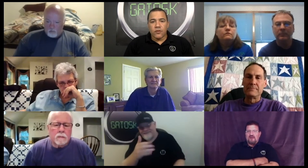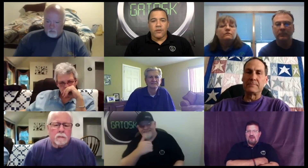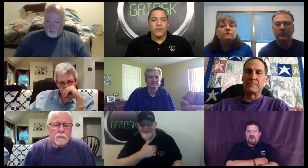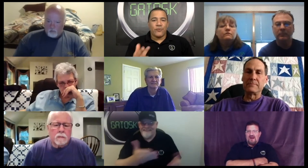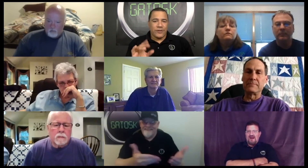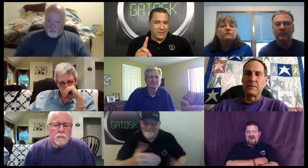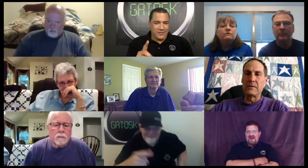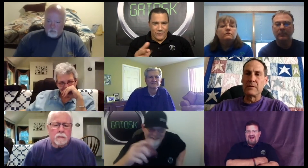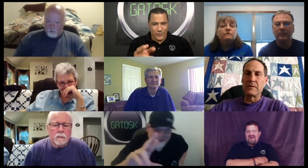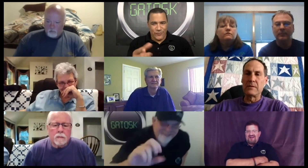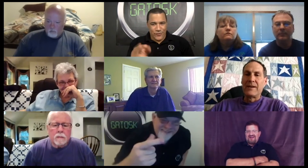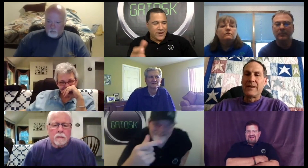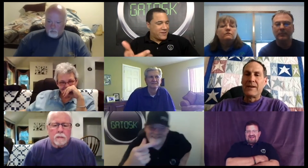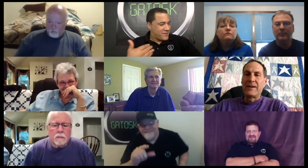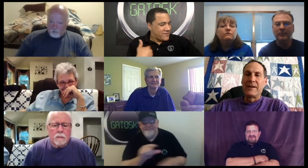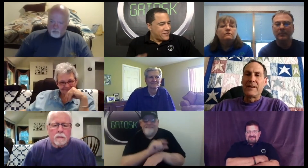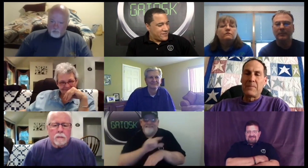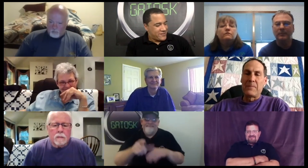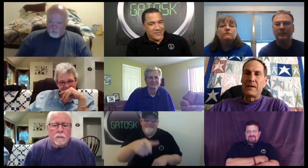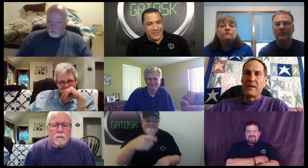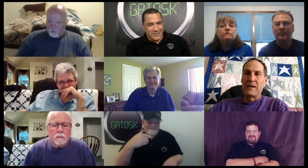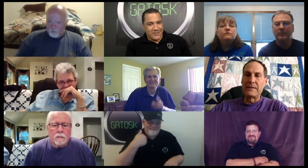Oh, great. Yeah, he's here. Sorry. Um,